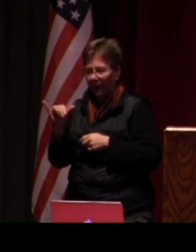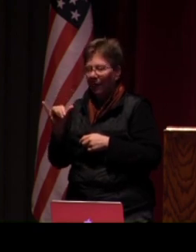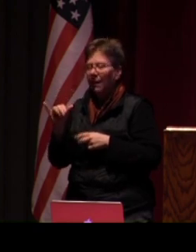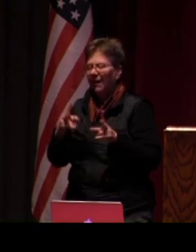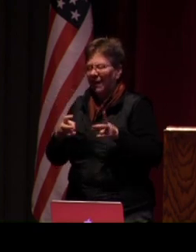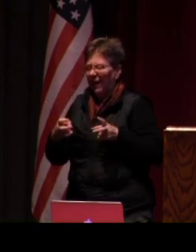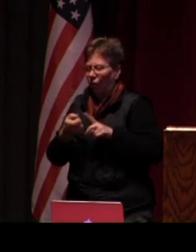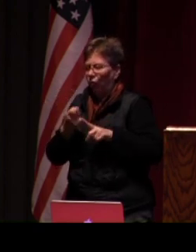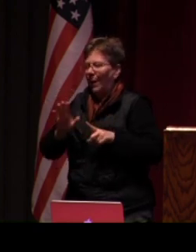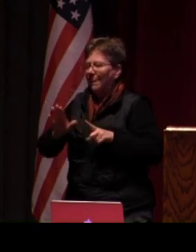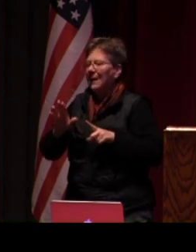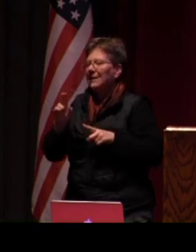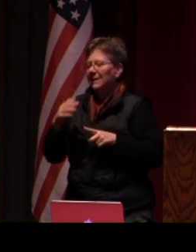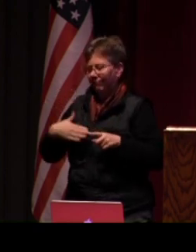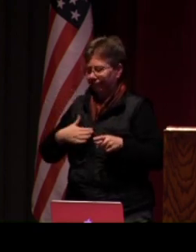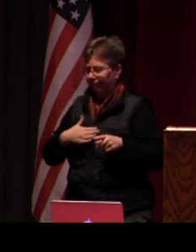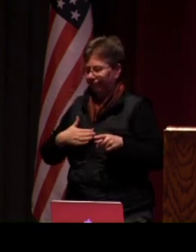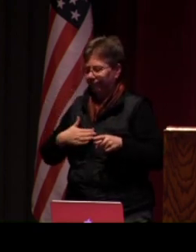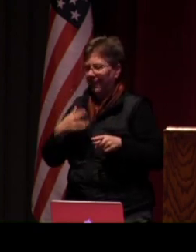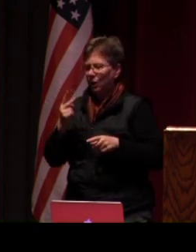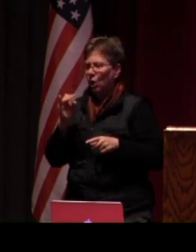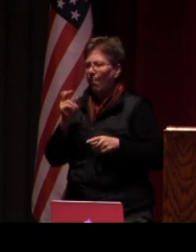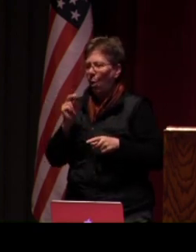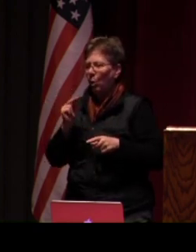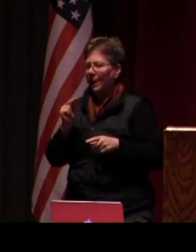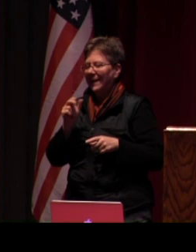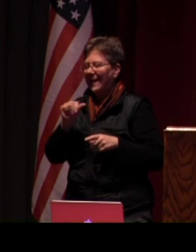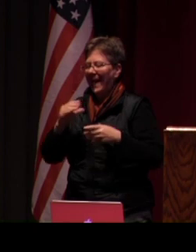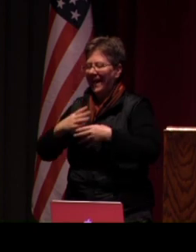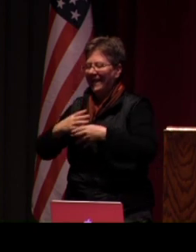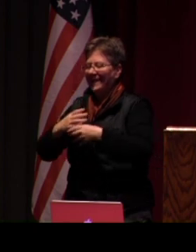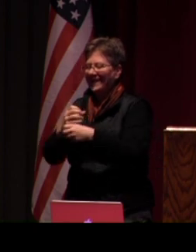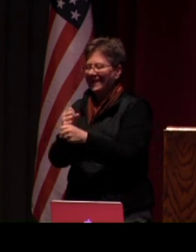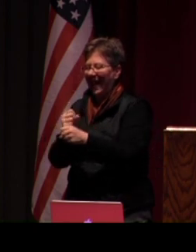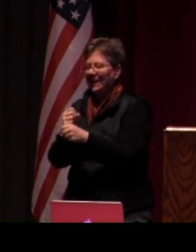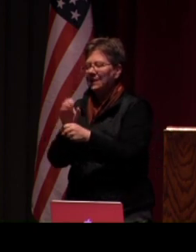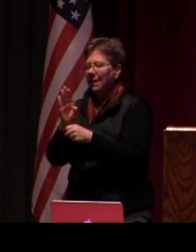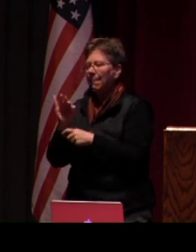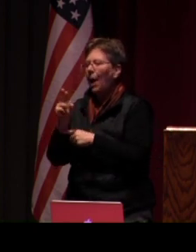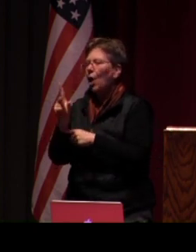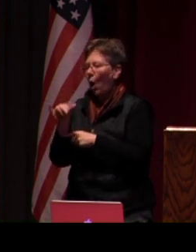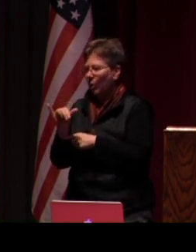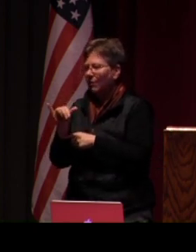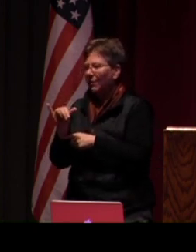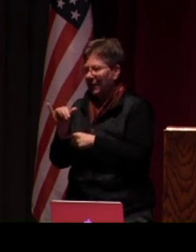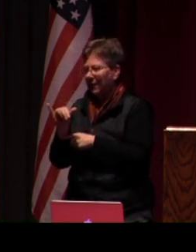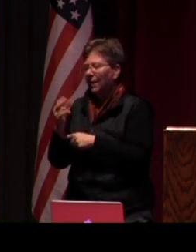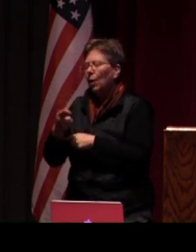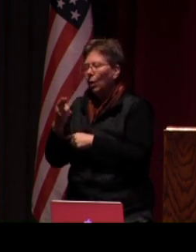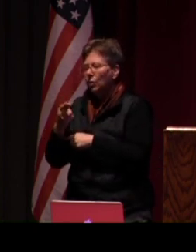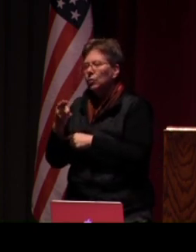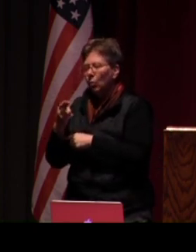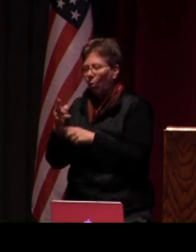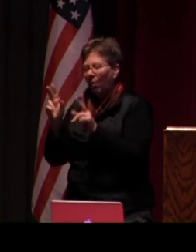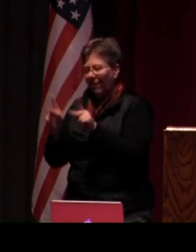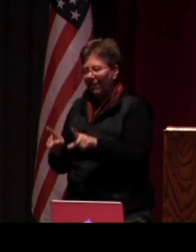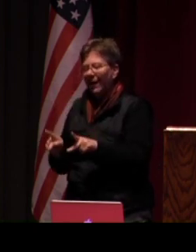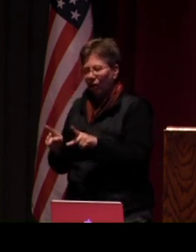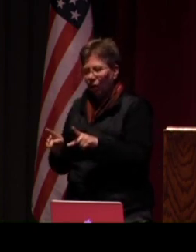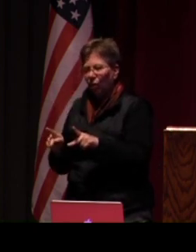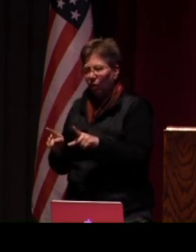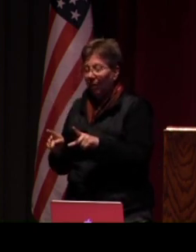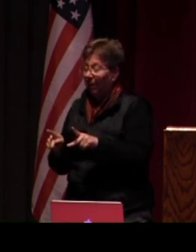from his Napoleon, a Concise Biography, a historical figure of whose biographies are